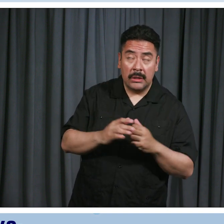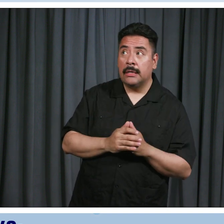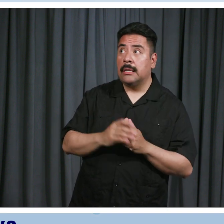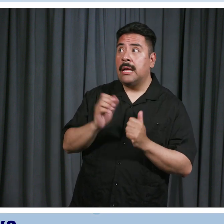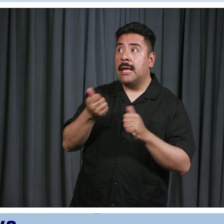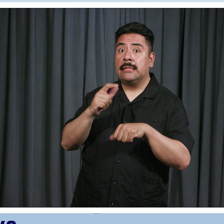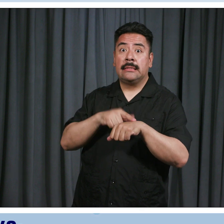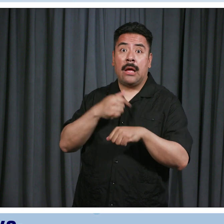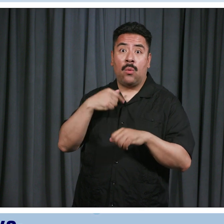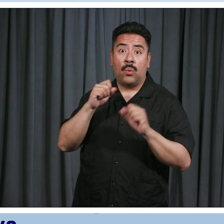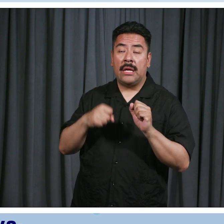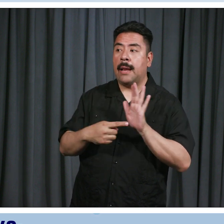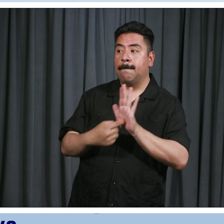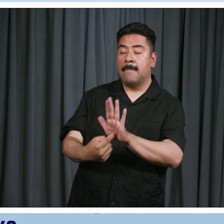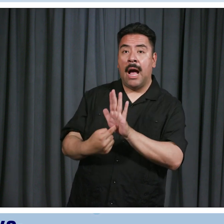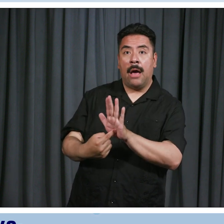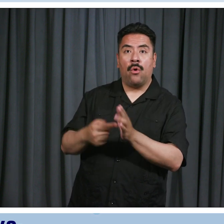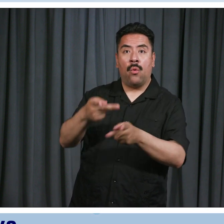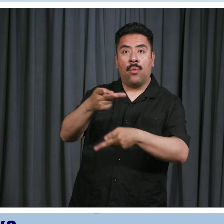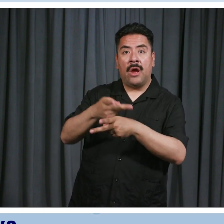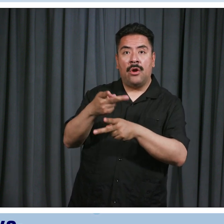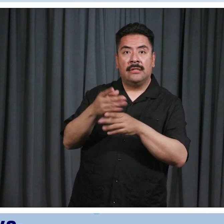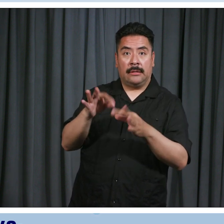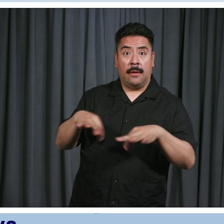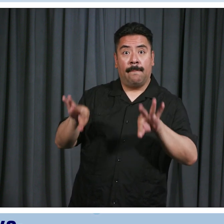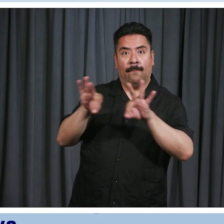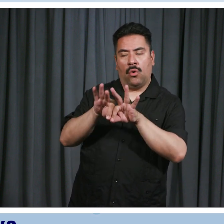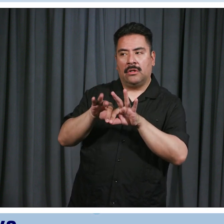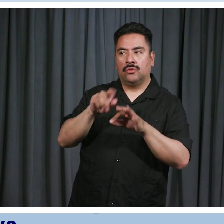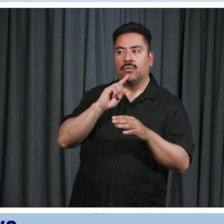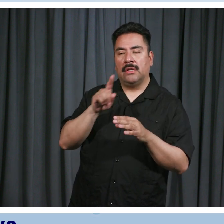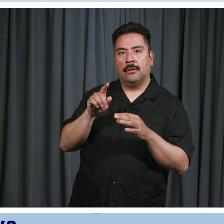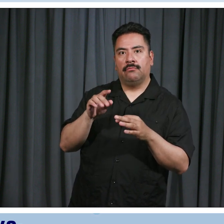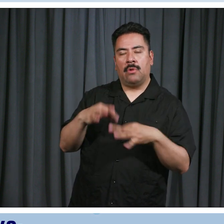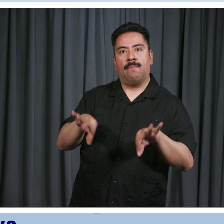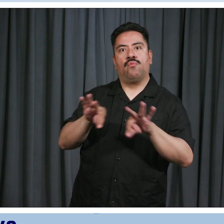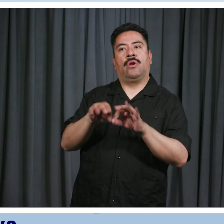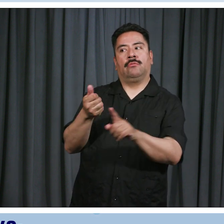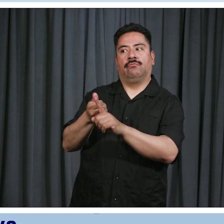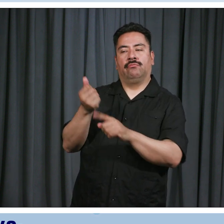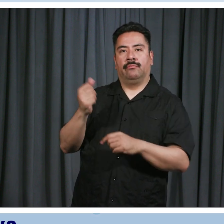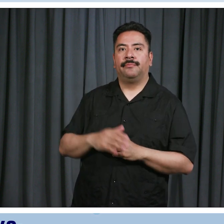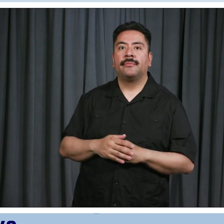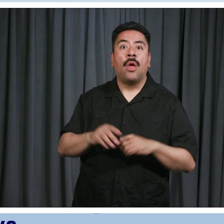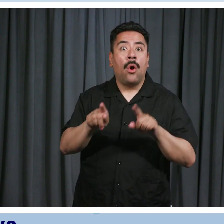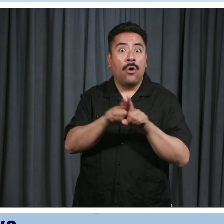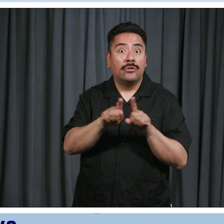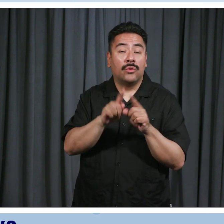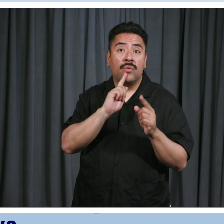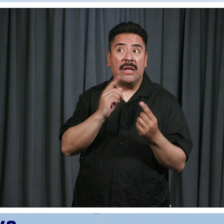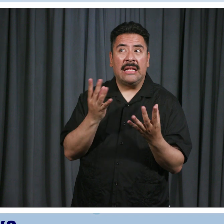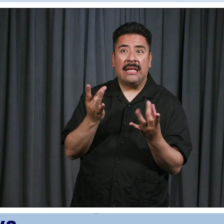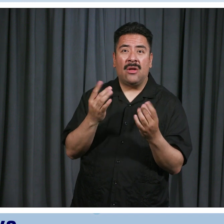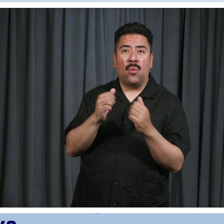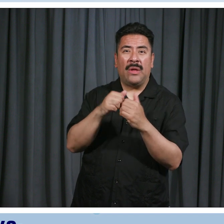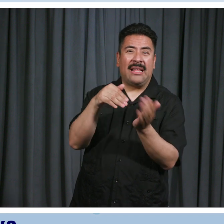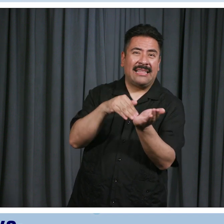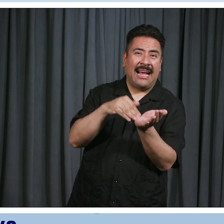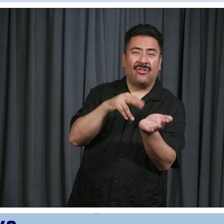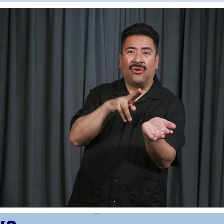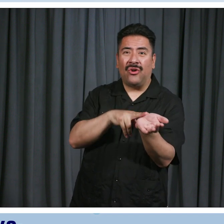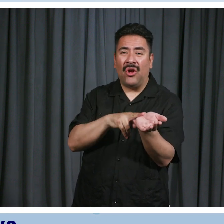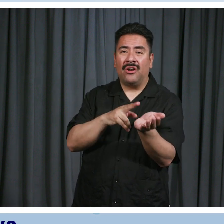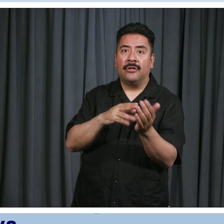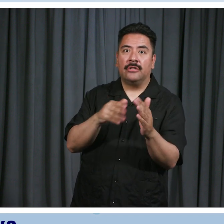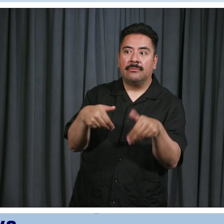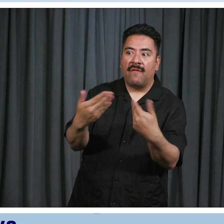can model wellness and the importance of it, it's really important. I think what's also really tricky in the provider space is you are